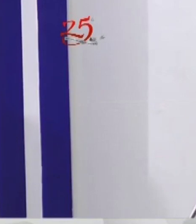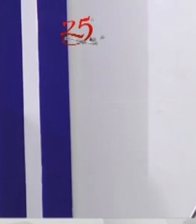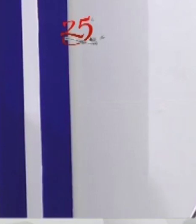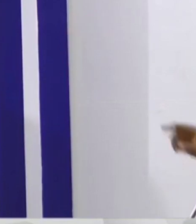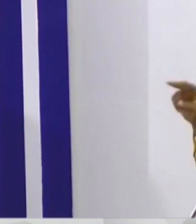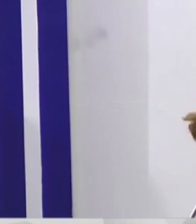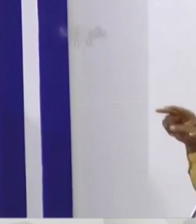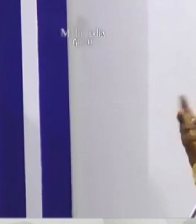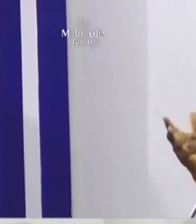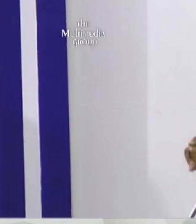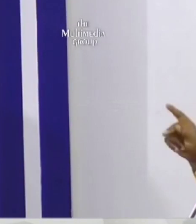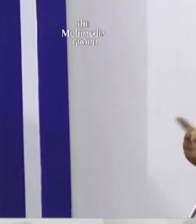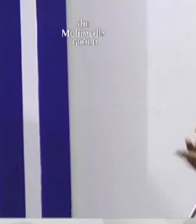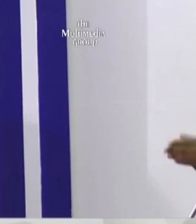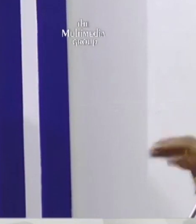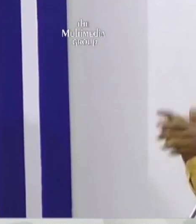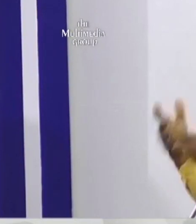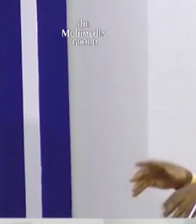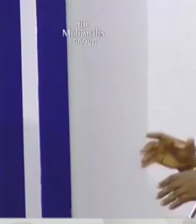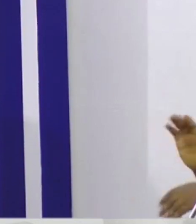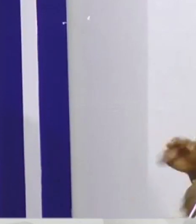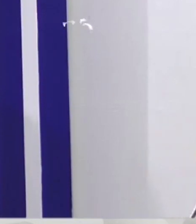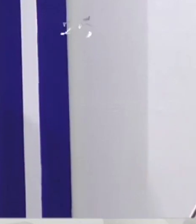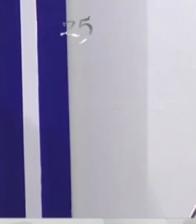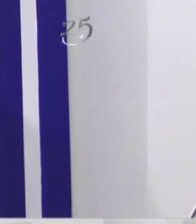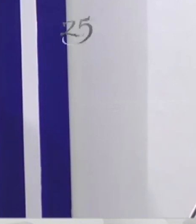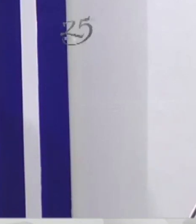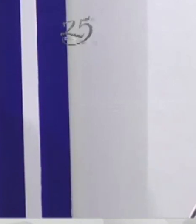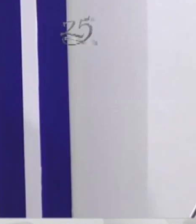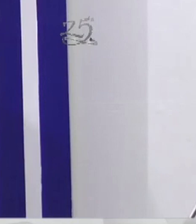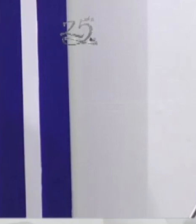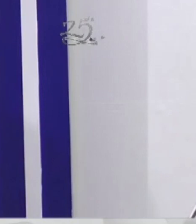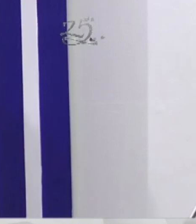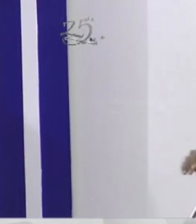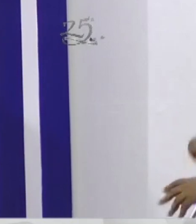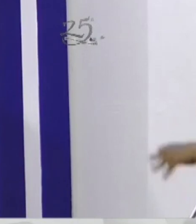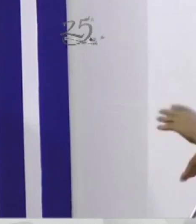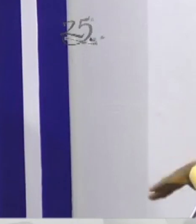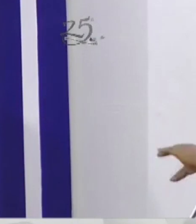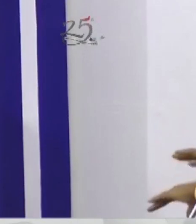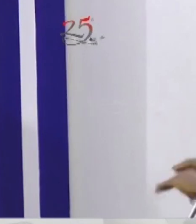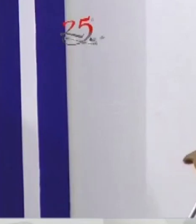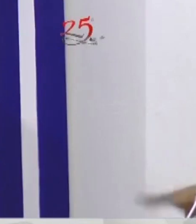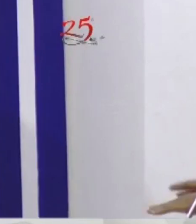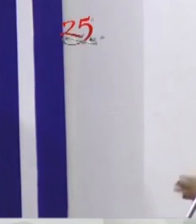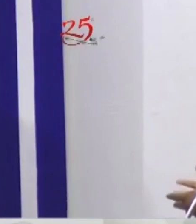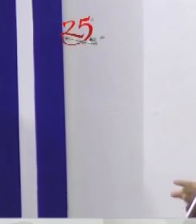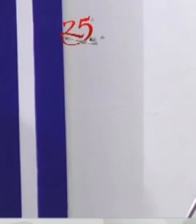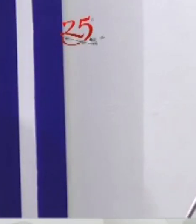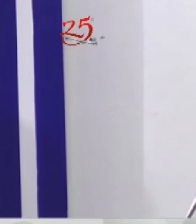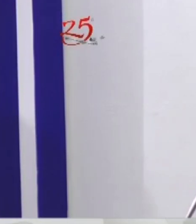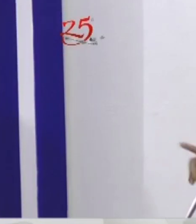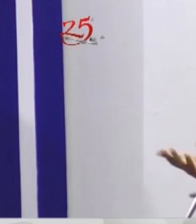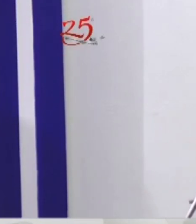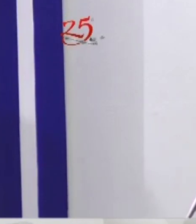supervise the disposal of people who die from COVID-related ailments, but they have been left out of